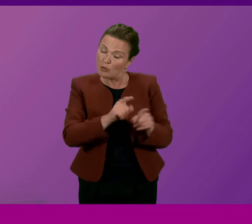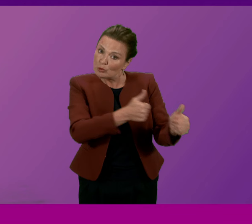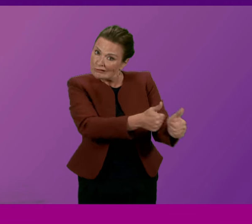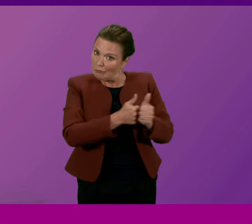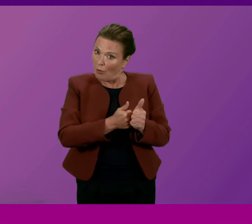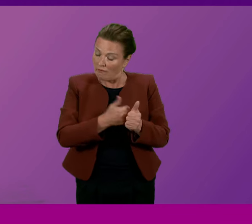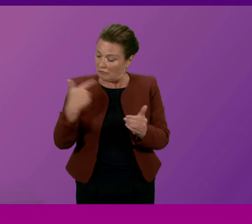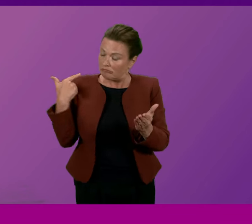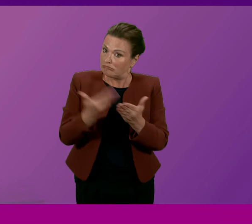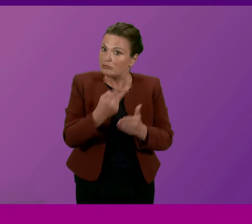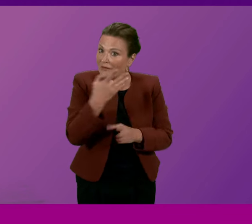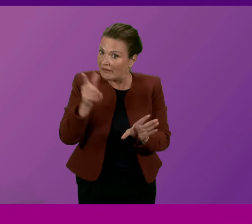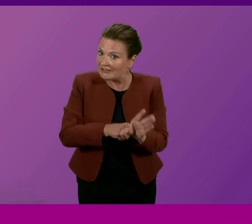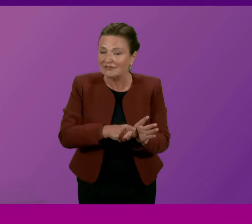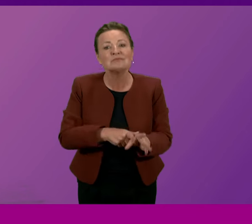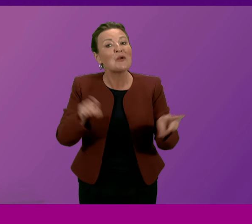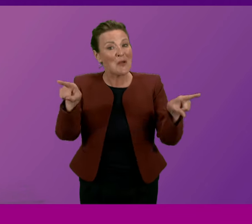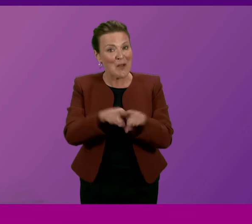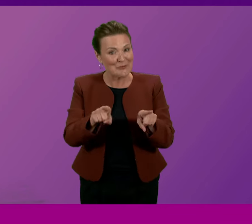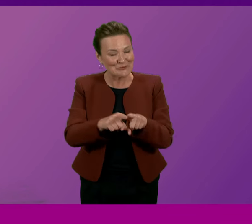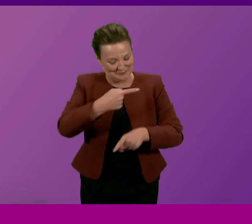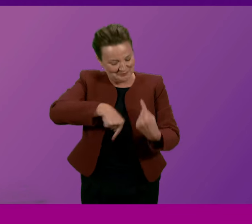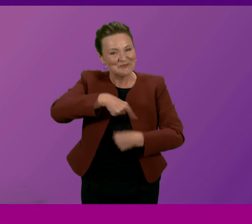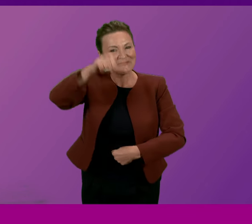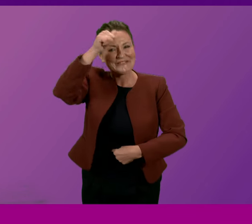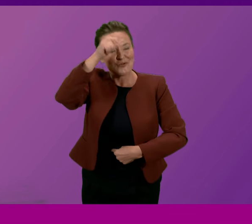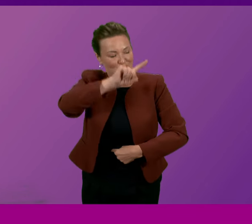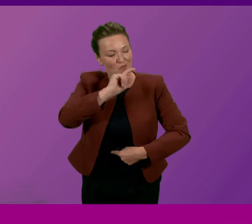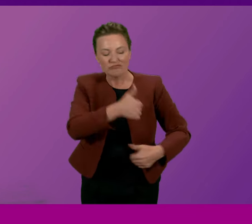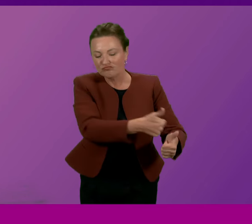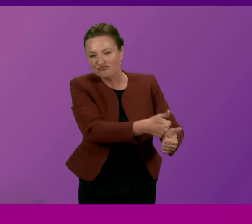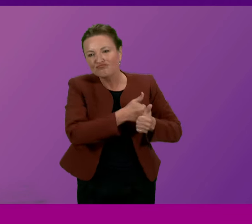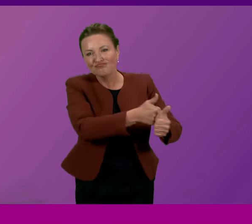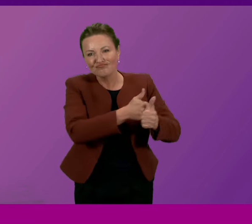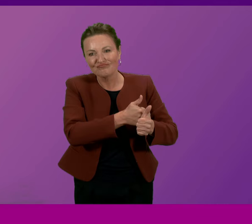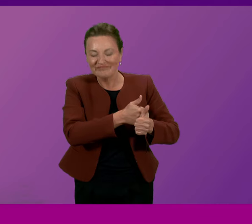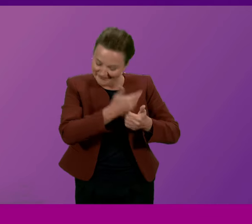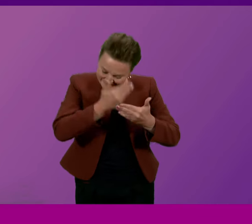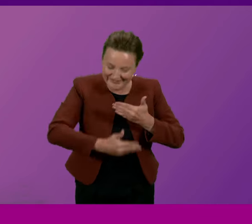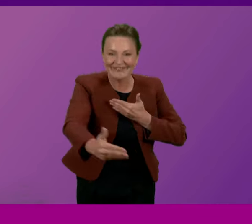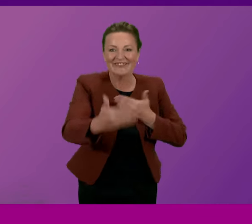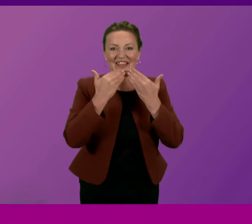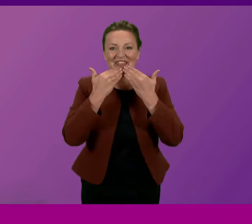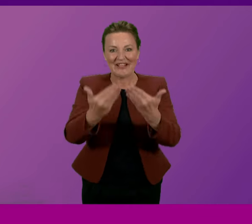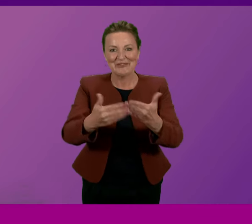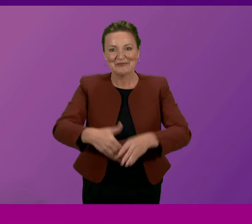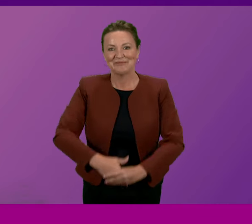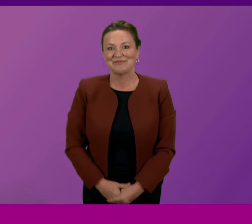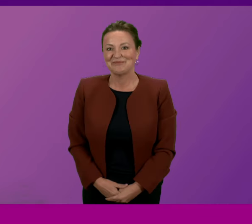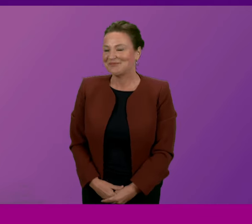years, and for what we know will be that continuing support in future. Thank you.